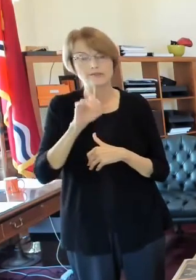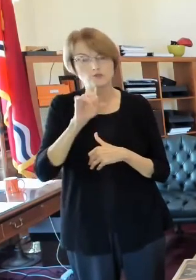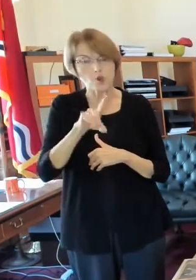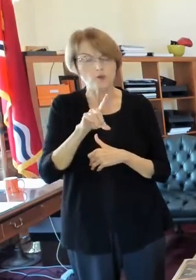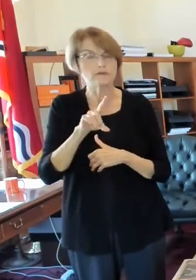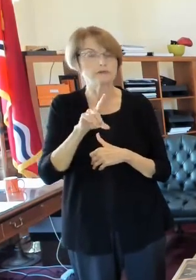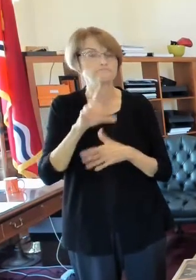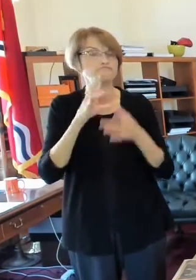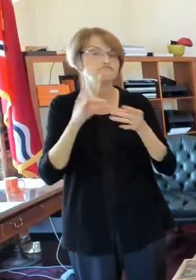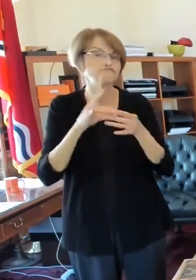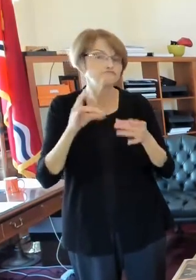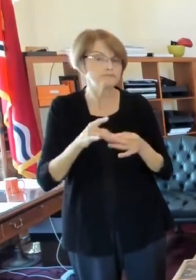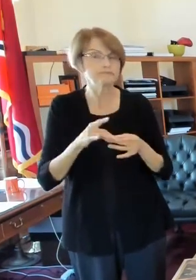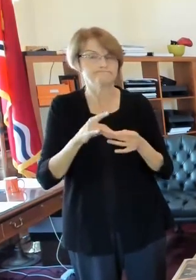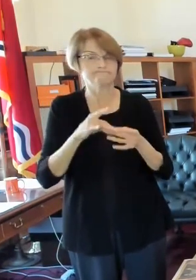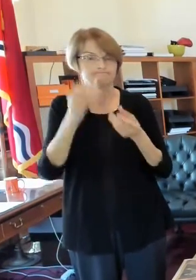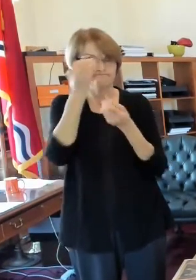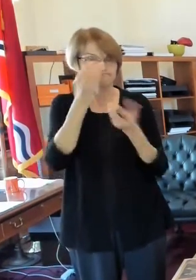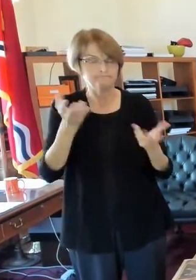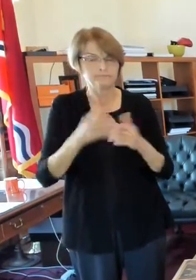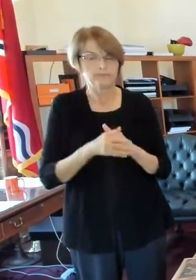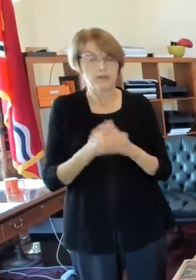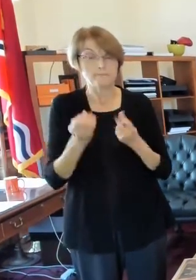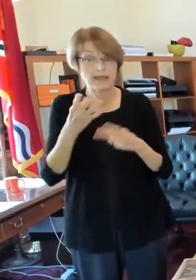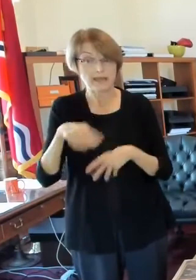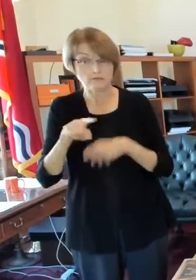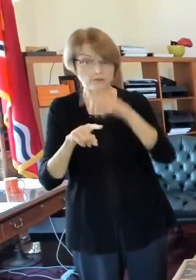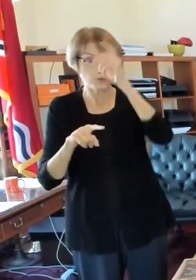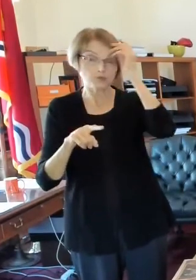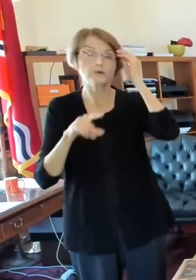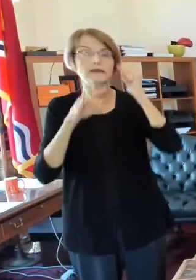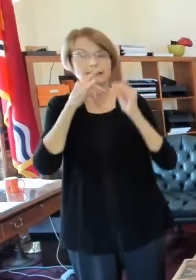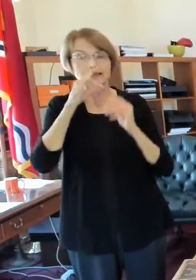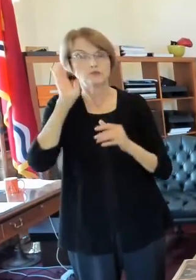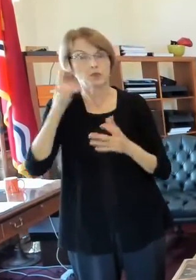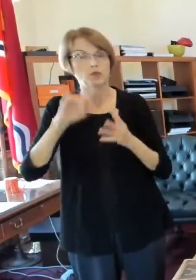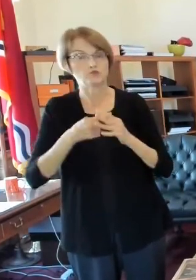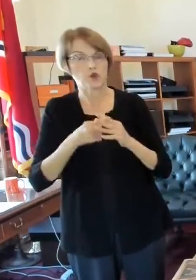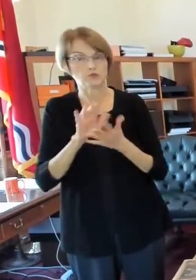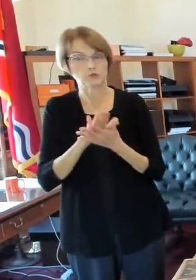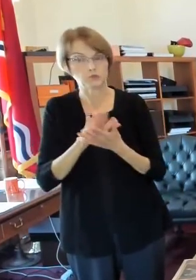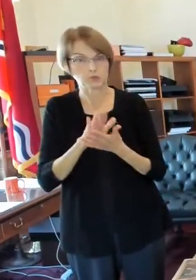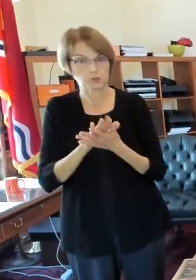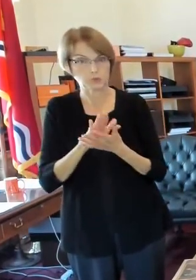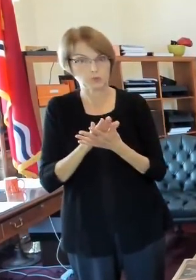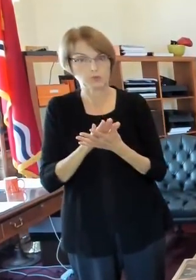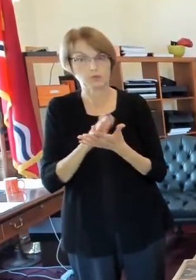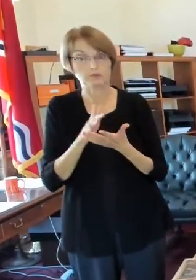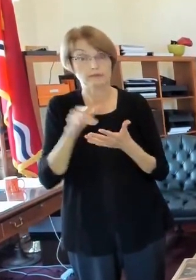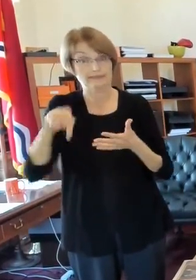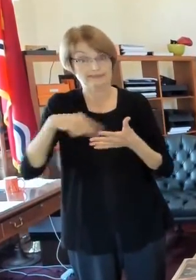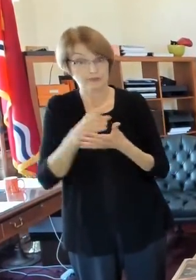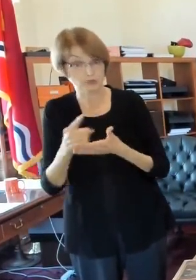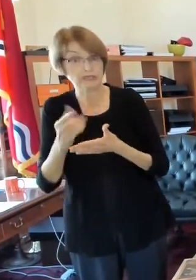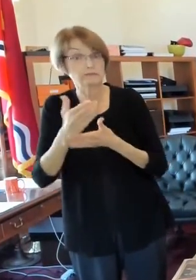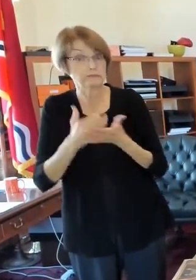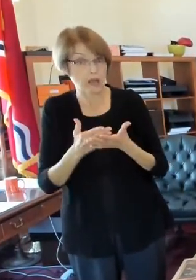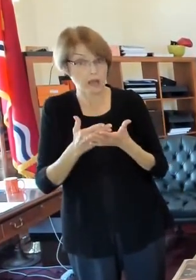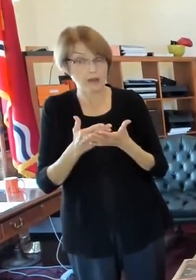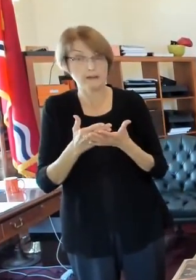of you are, your kids are going to be starting school, some this coming week,